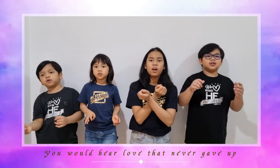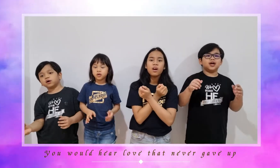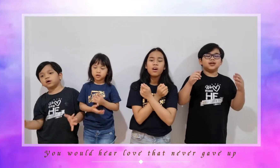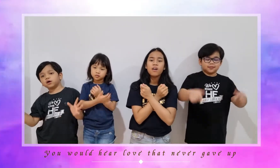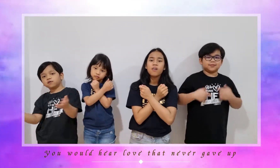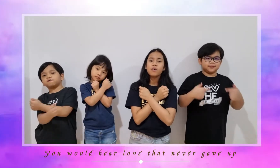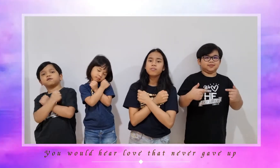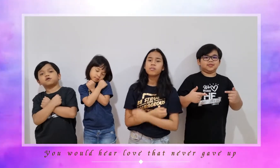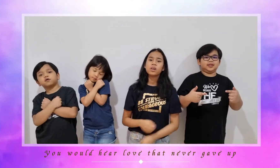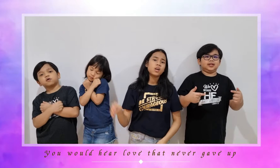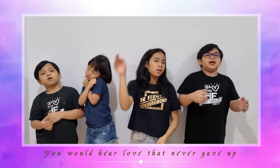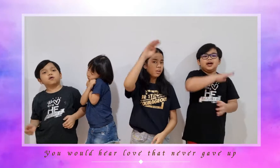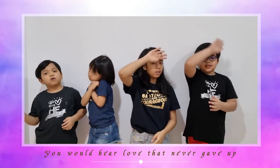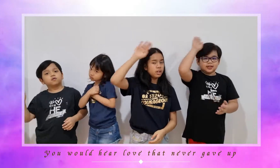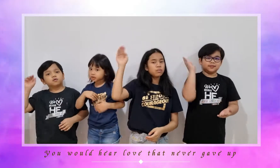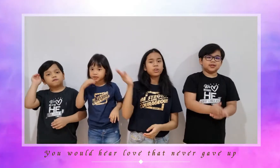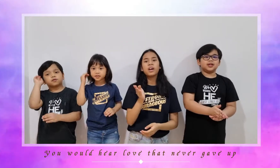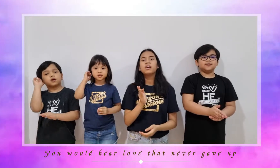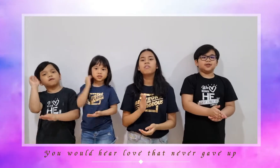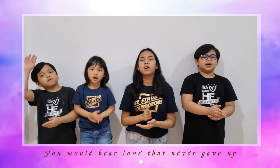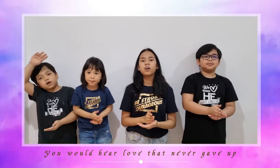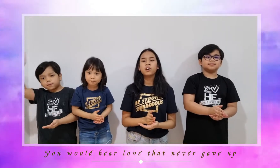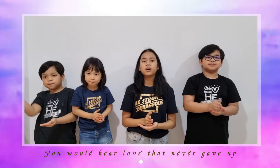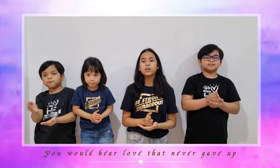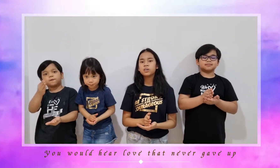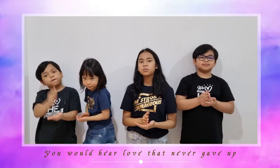love That never gave up